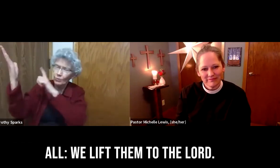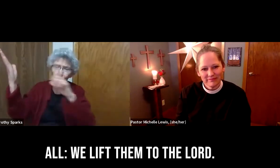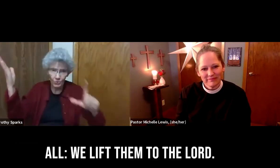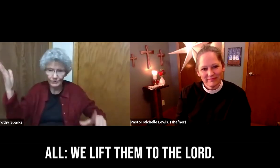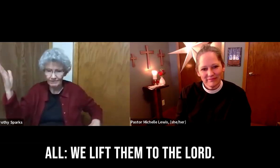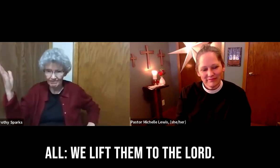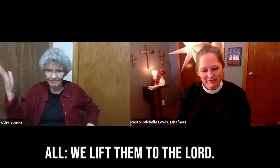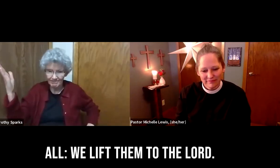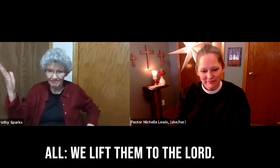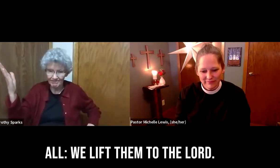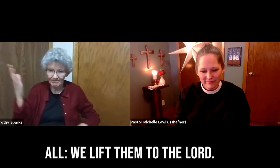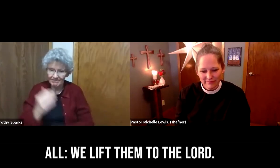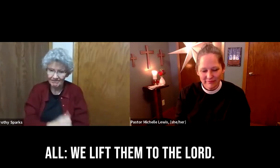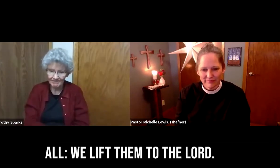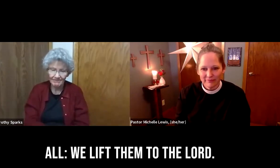We lift them to the Lord.